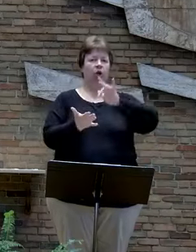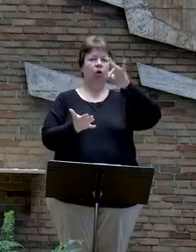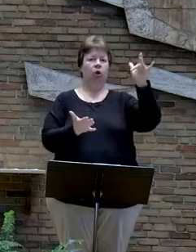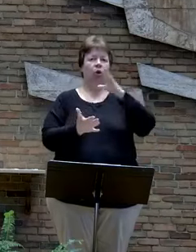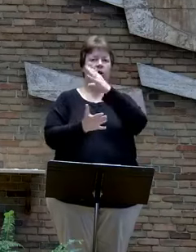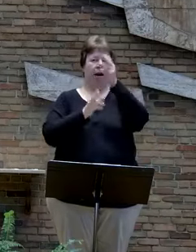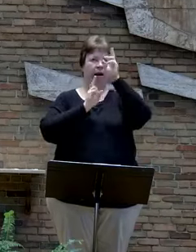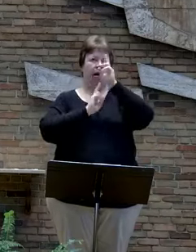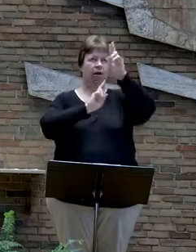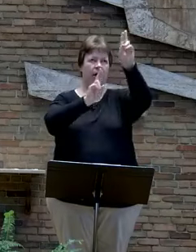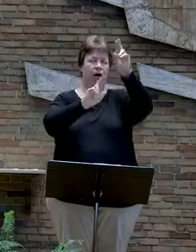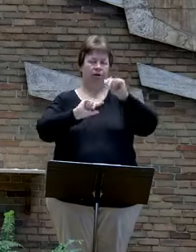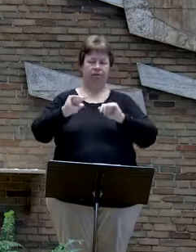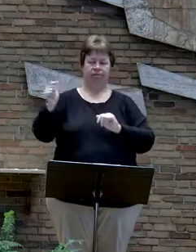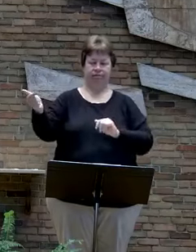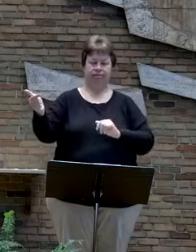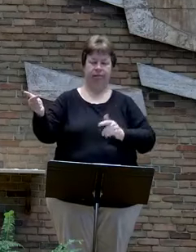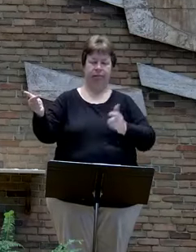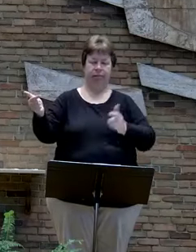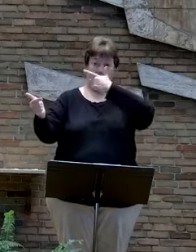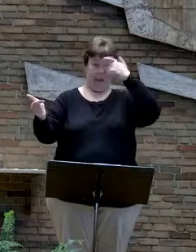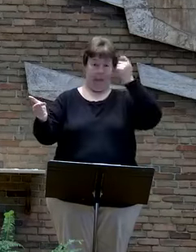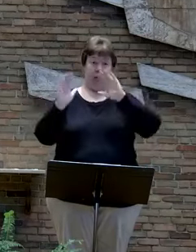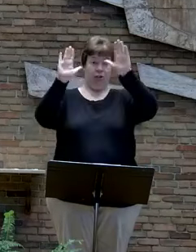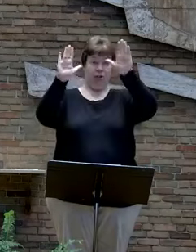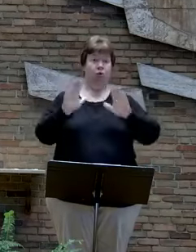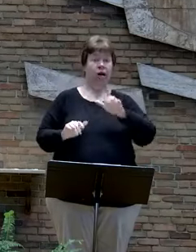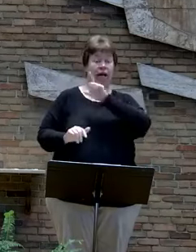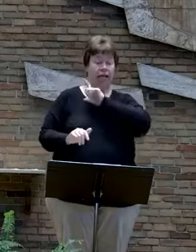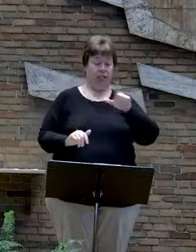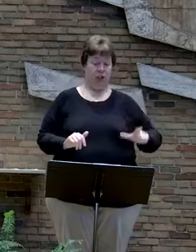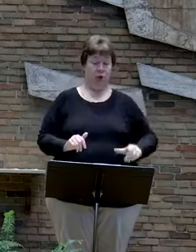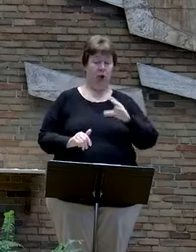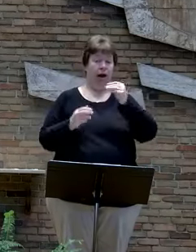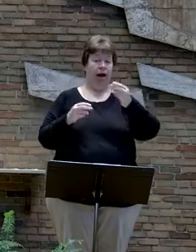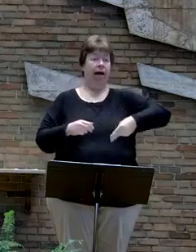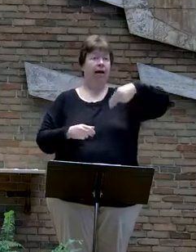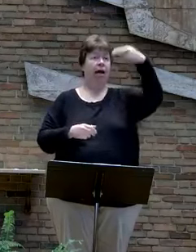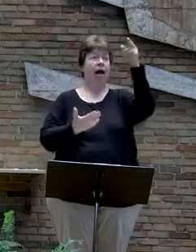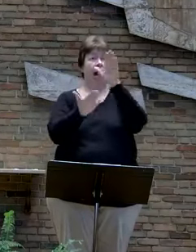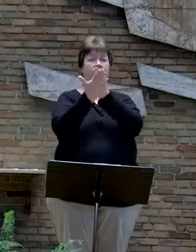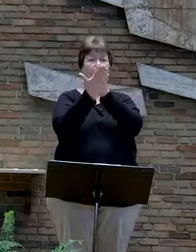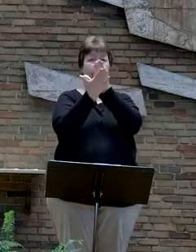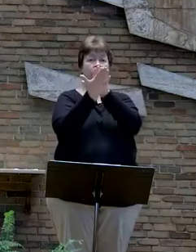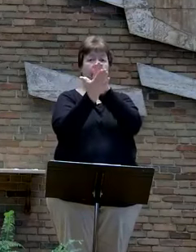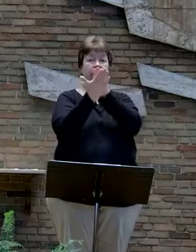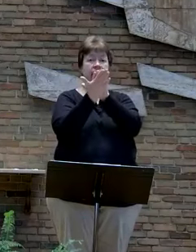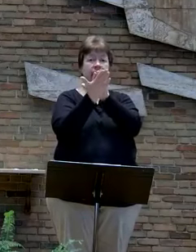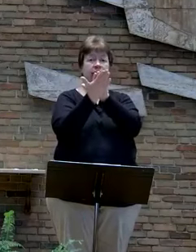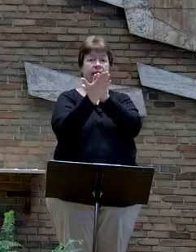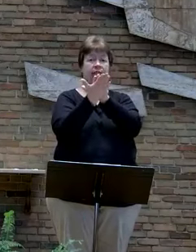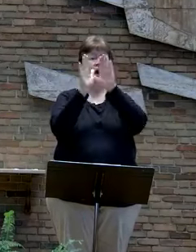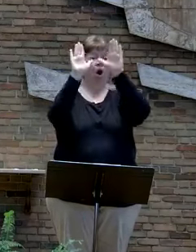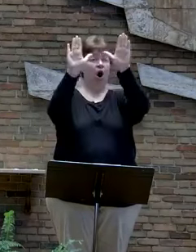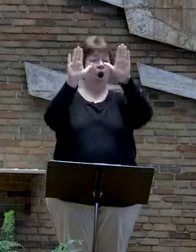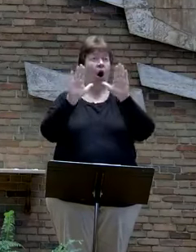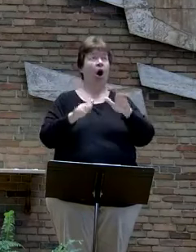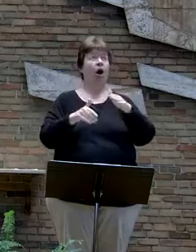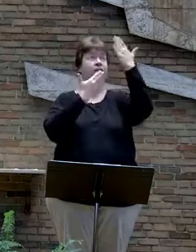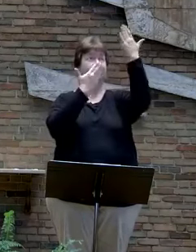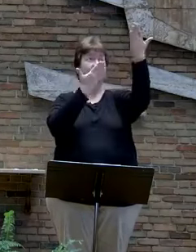glory and honor. For great is the Lord and highly to be praised. Awesome is